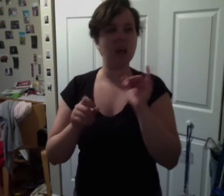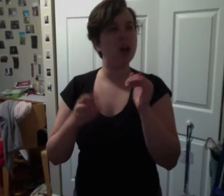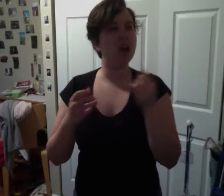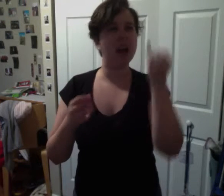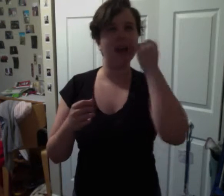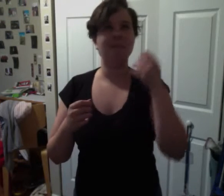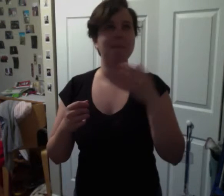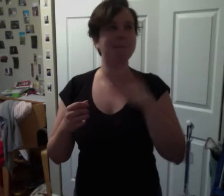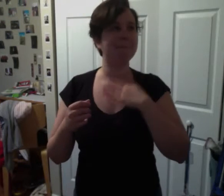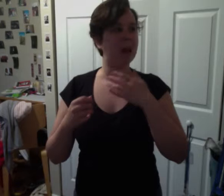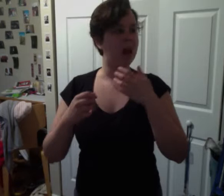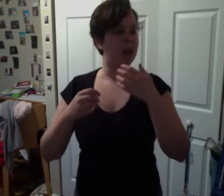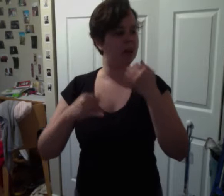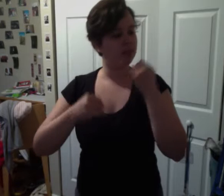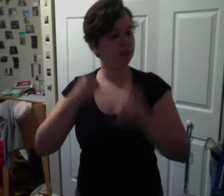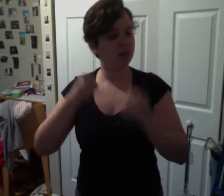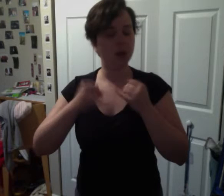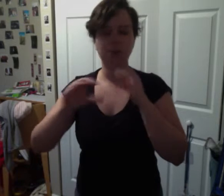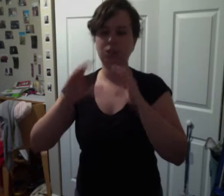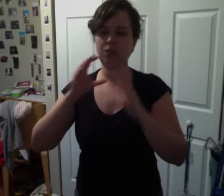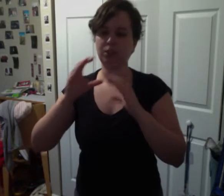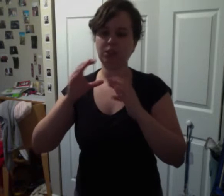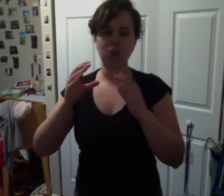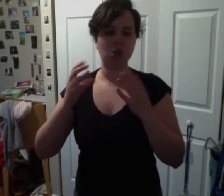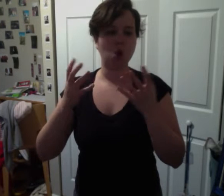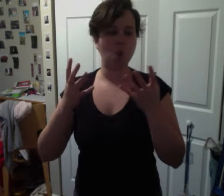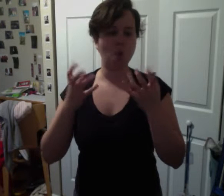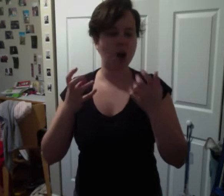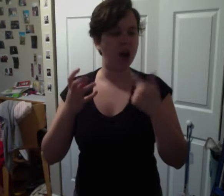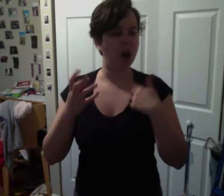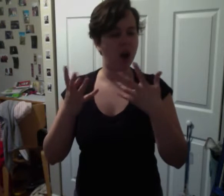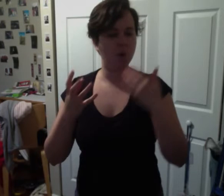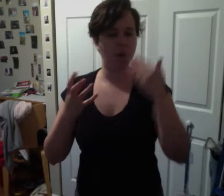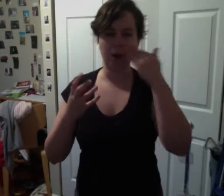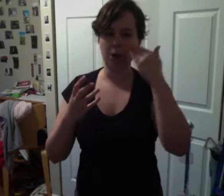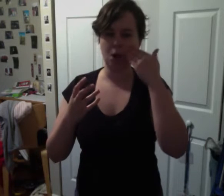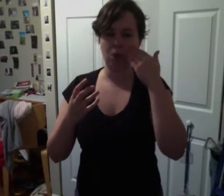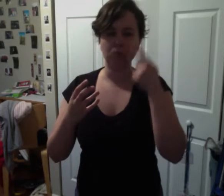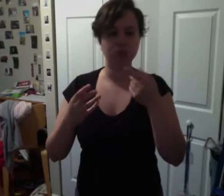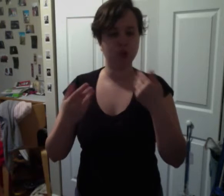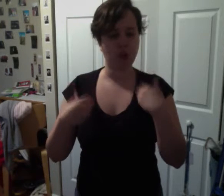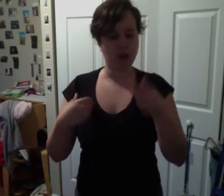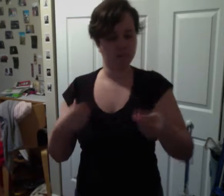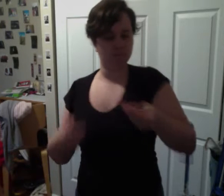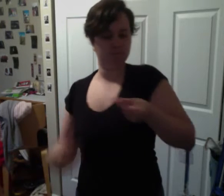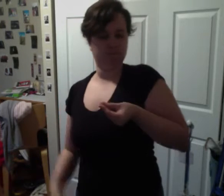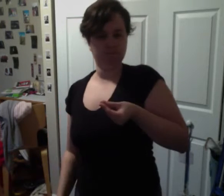walk away with a copy of the interview, and another copy goes to the American Folklife Center at the Library of Congress, so that